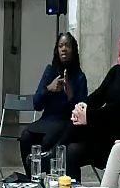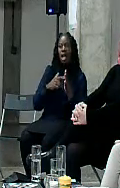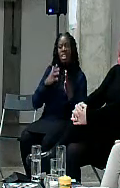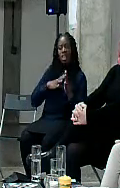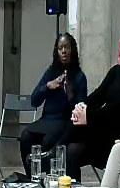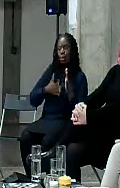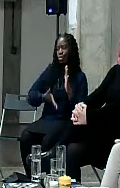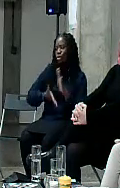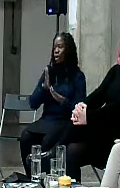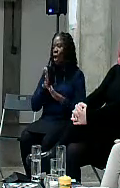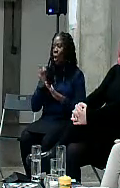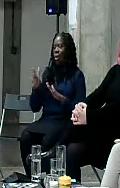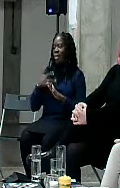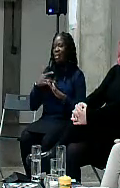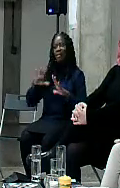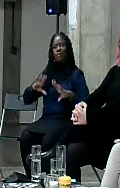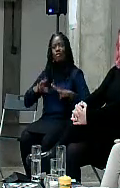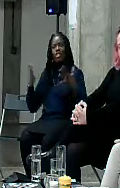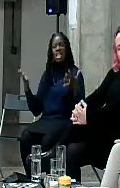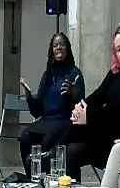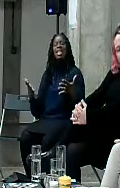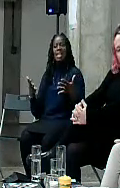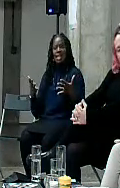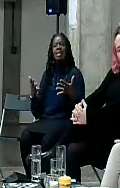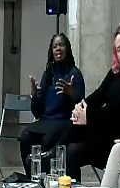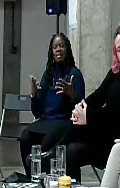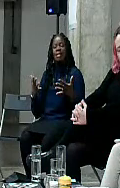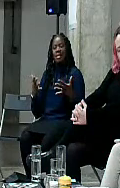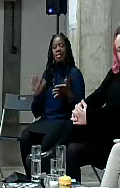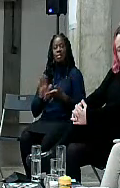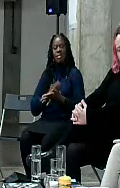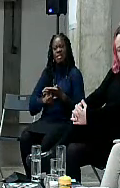and live where they want to, you know, so it's